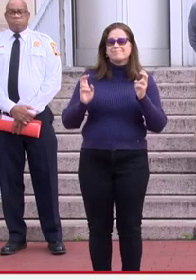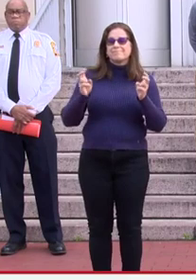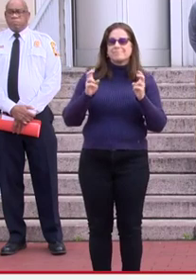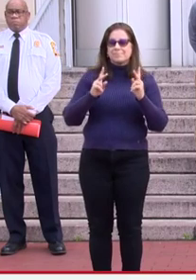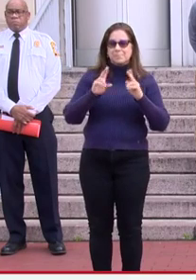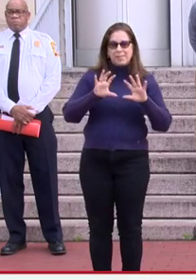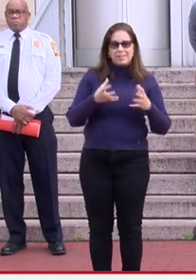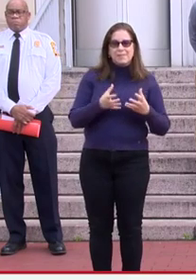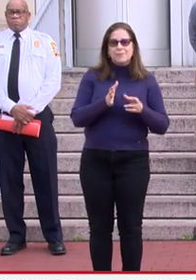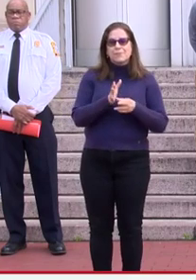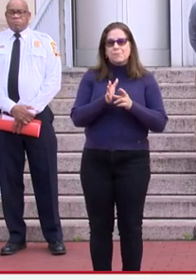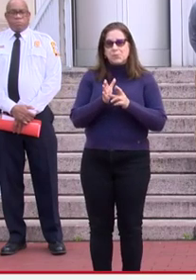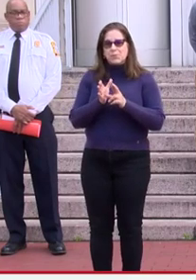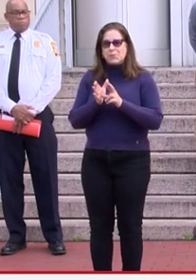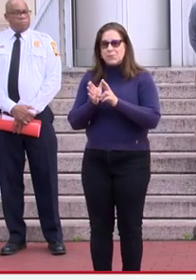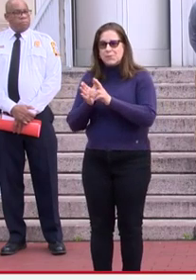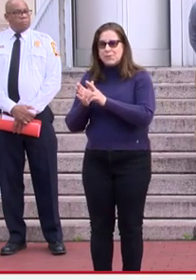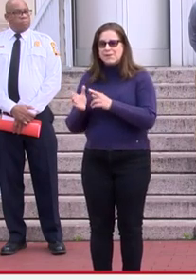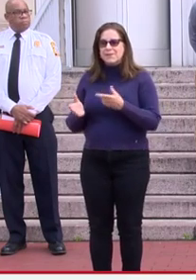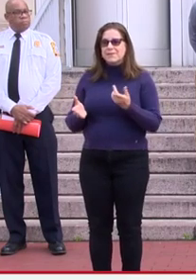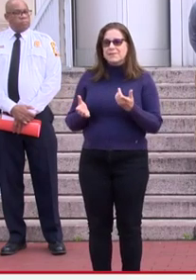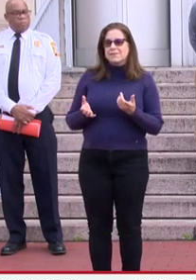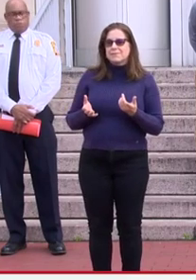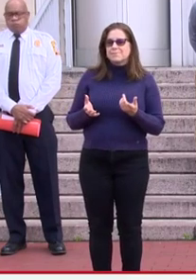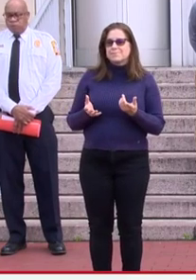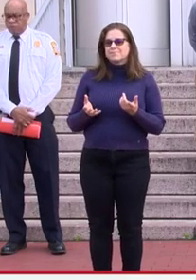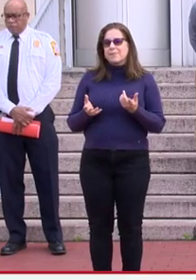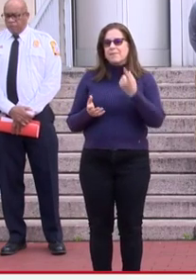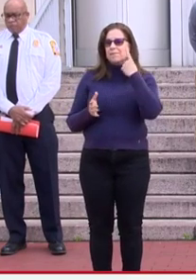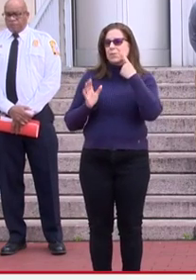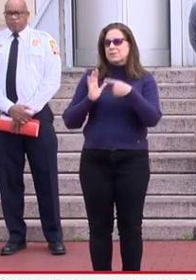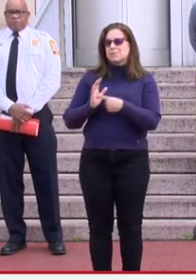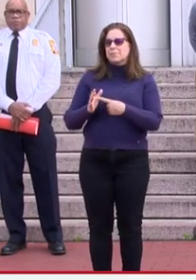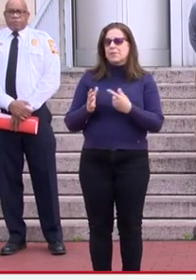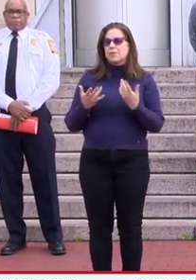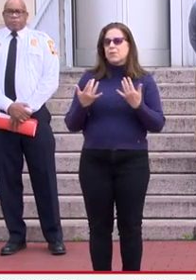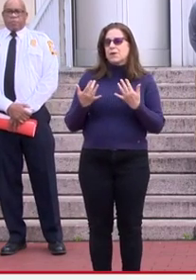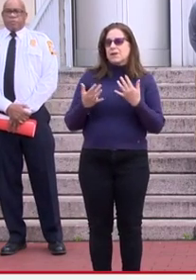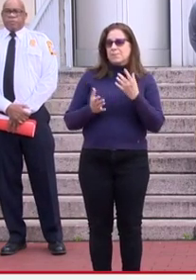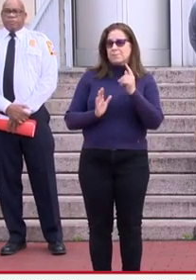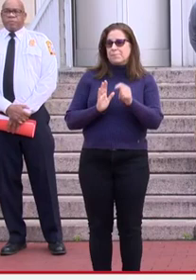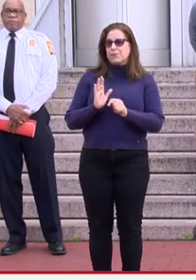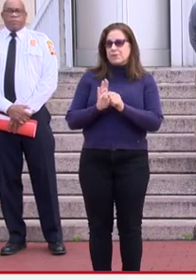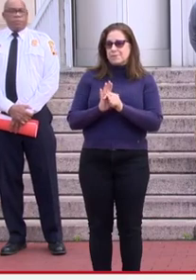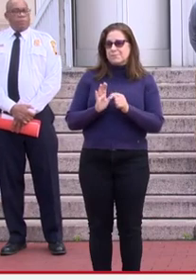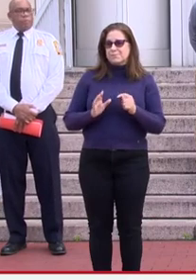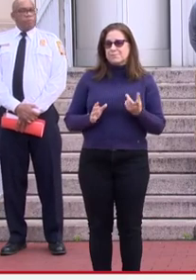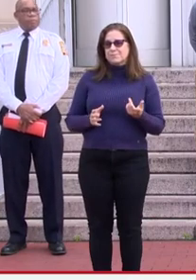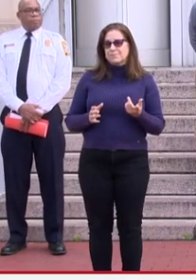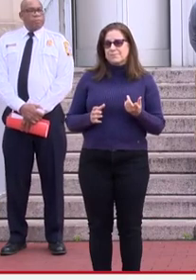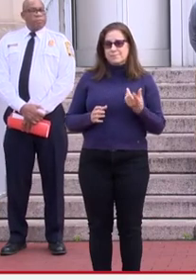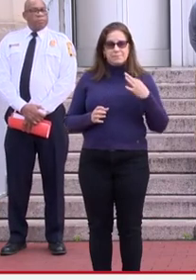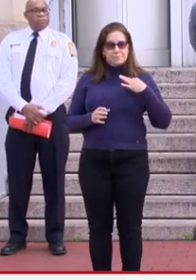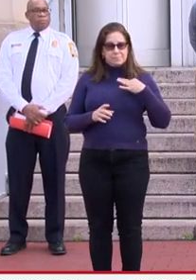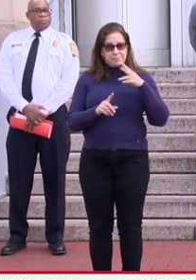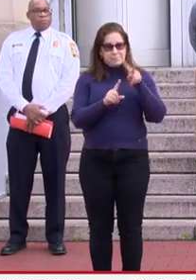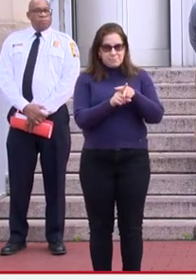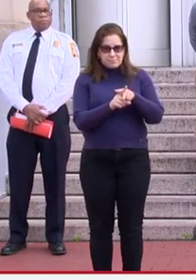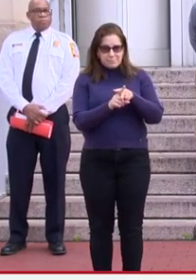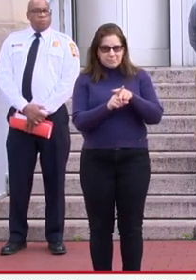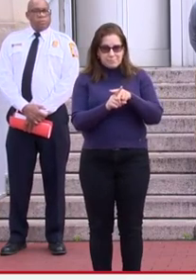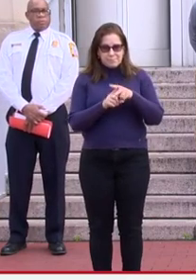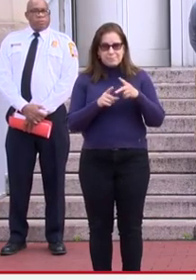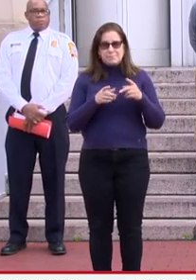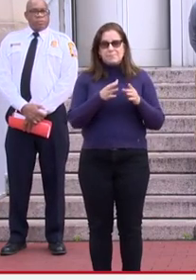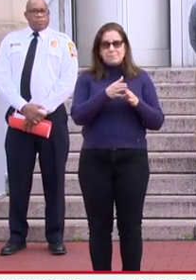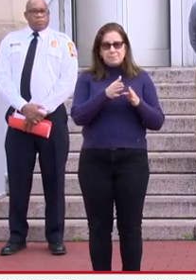do to remove, for example, the waiting period that is typical in an unemployment claim that we're trying to remove,